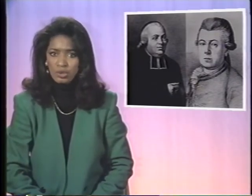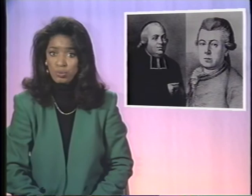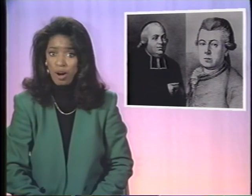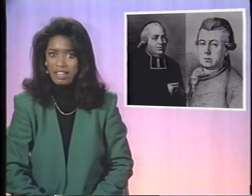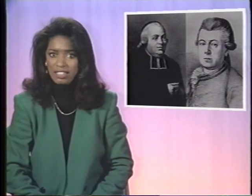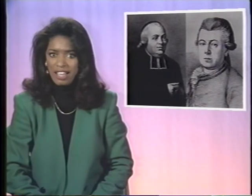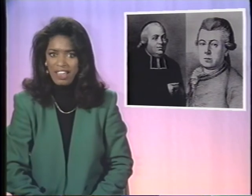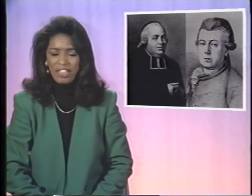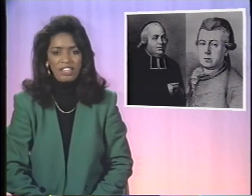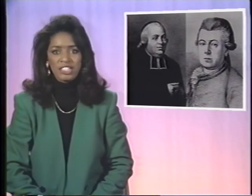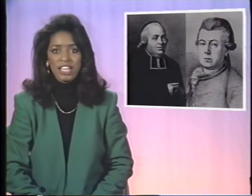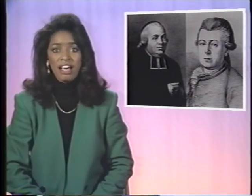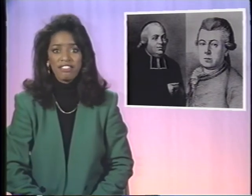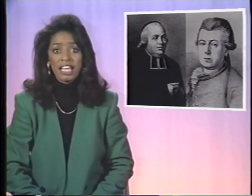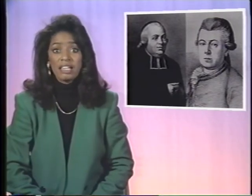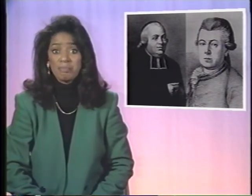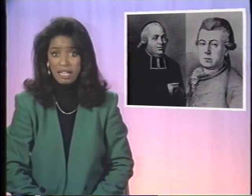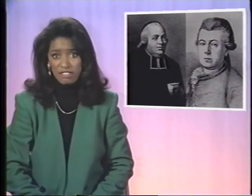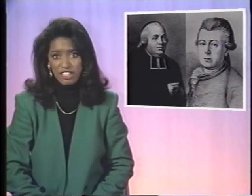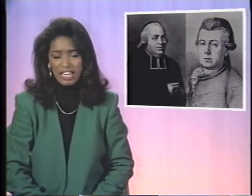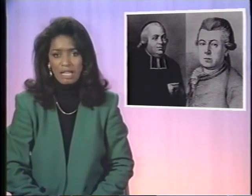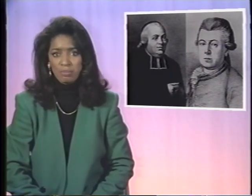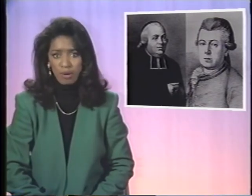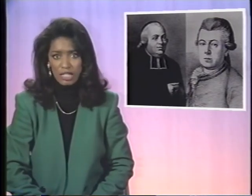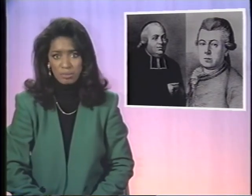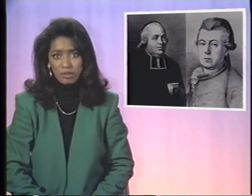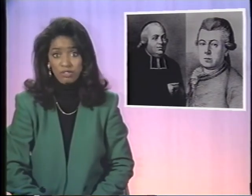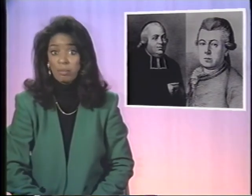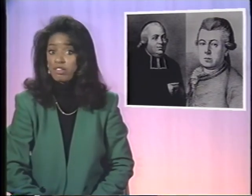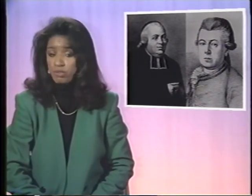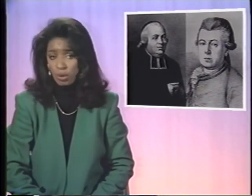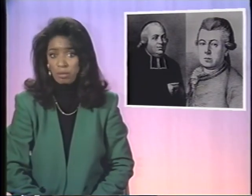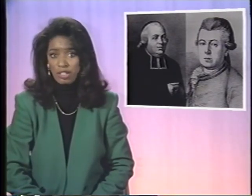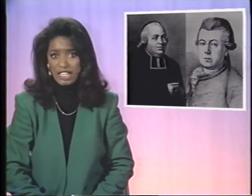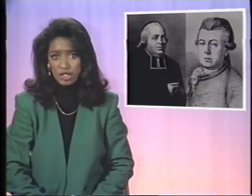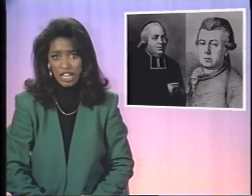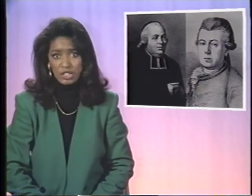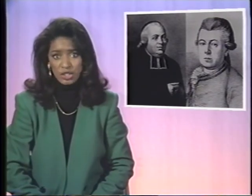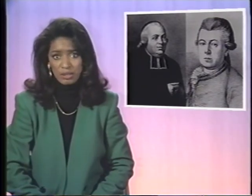one that the deaf can benefit and prosper from a formal education.